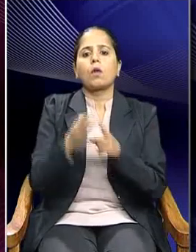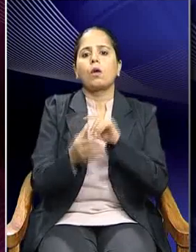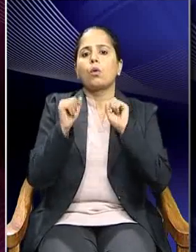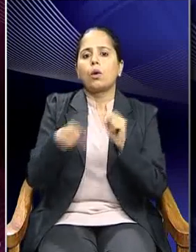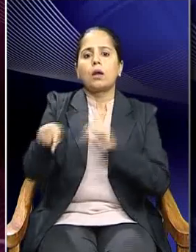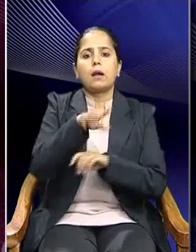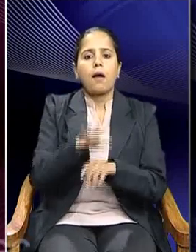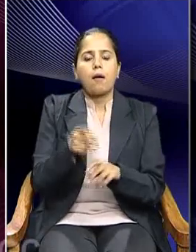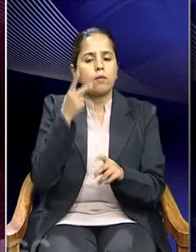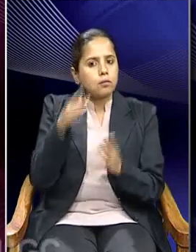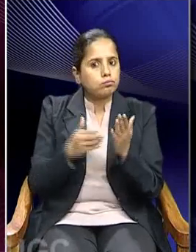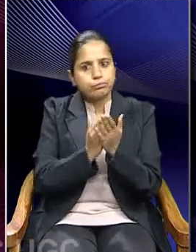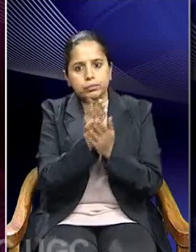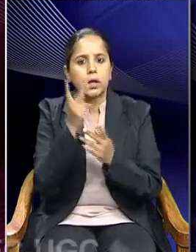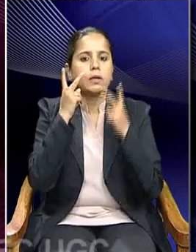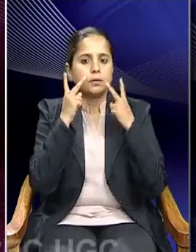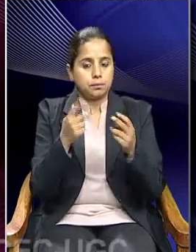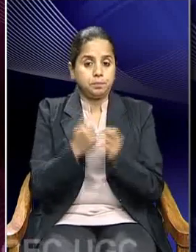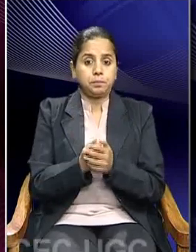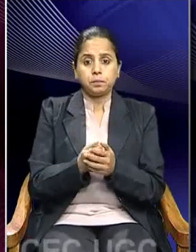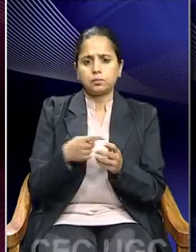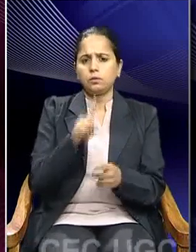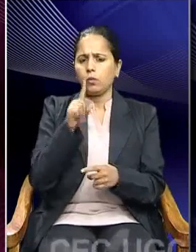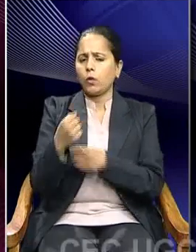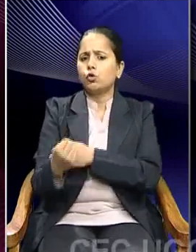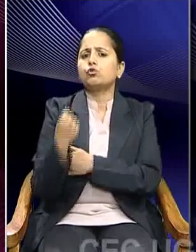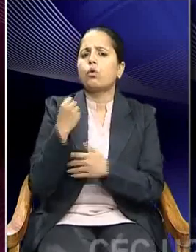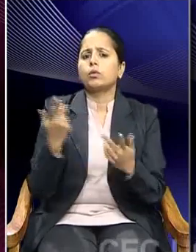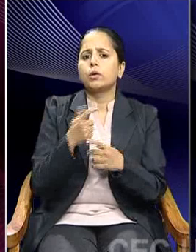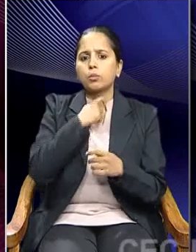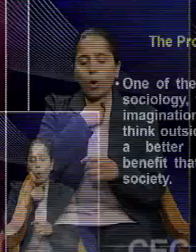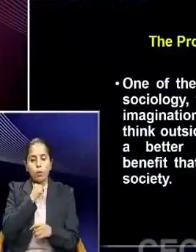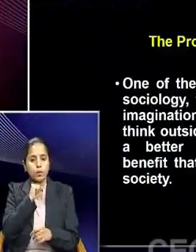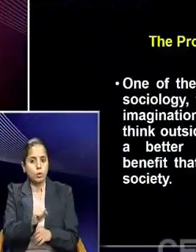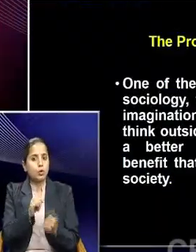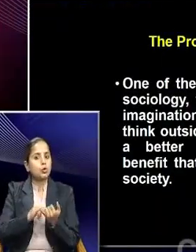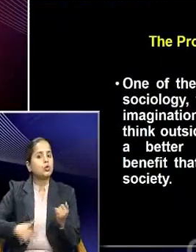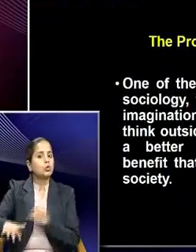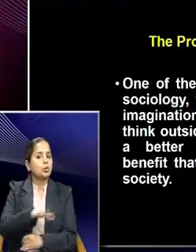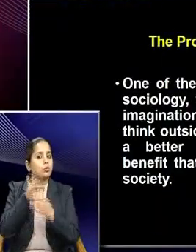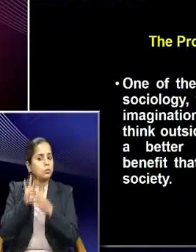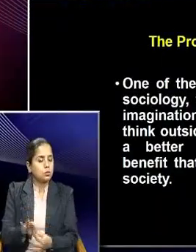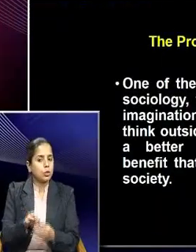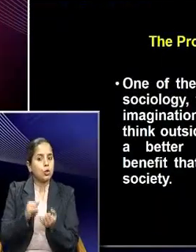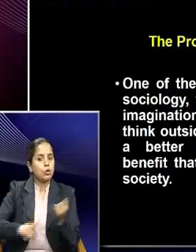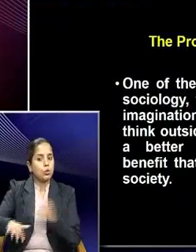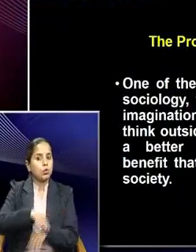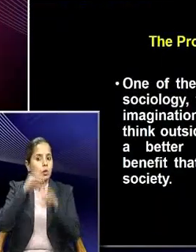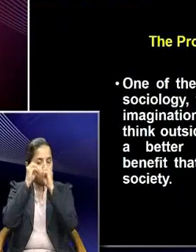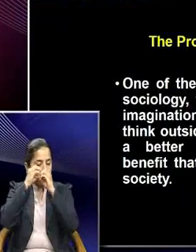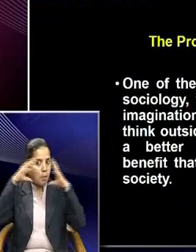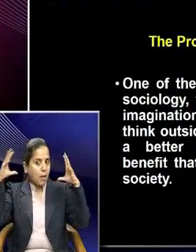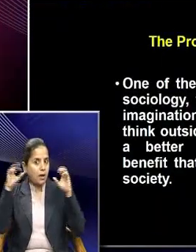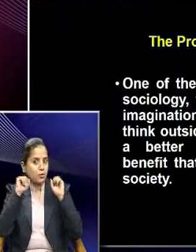they navigate. One of the strengths of promise of sociology, which is the sociological